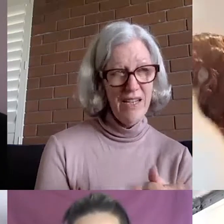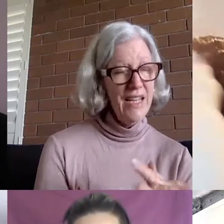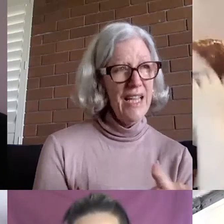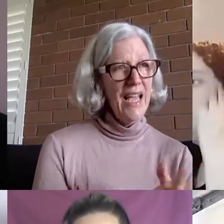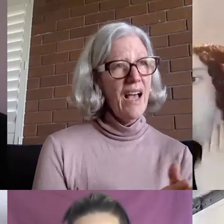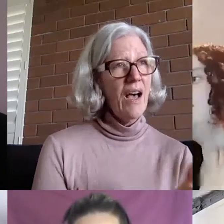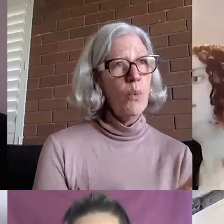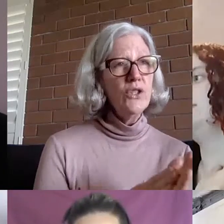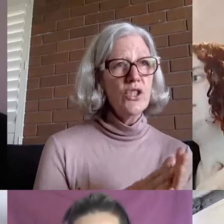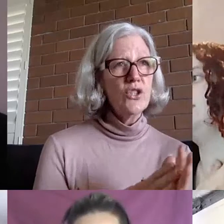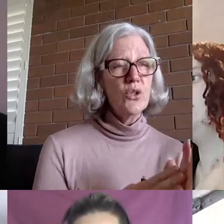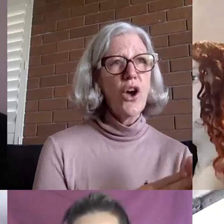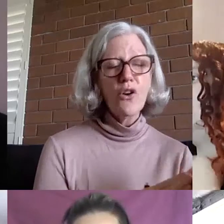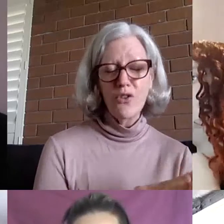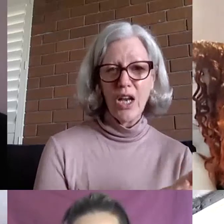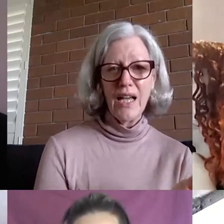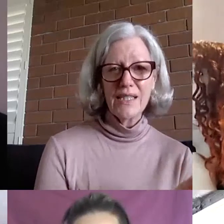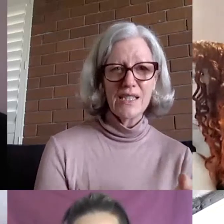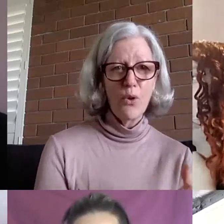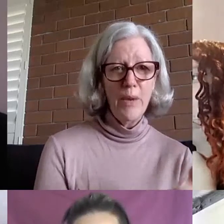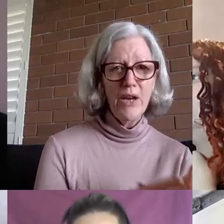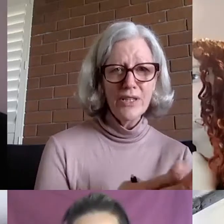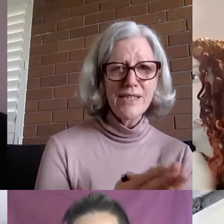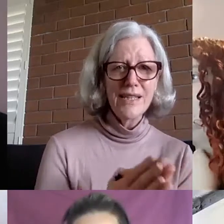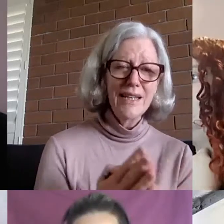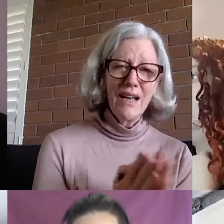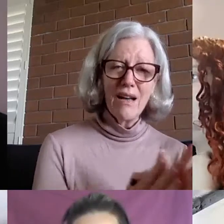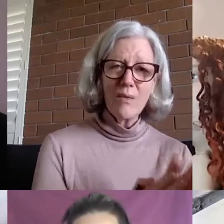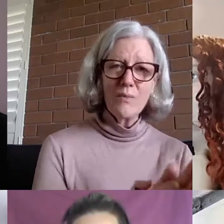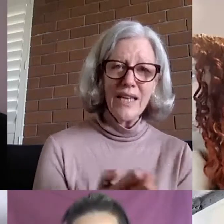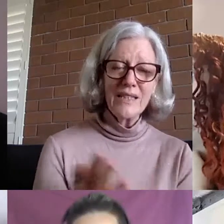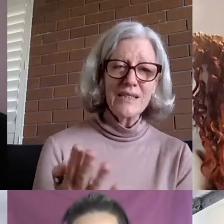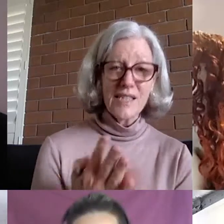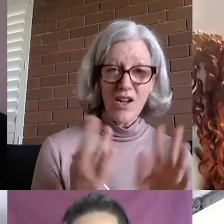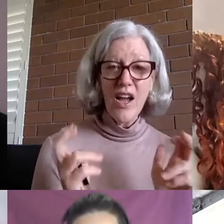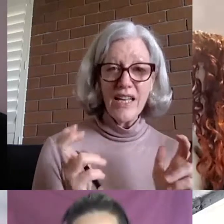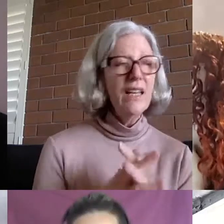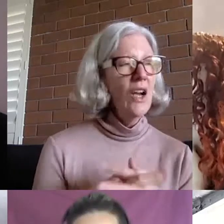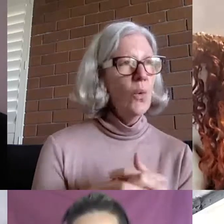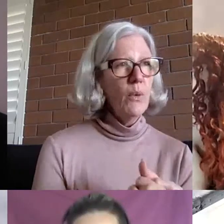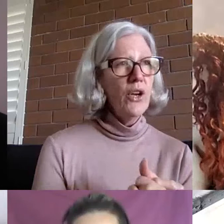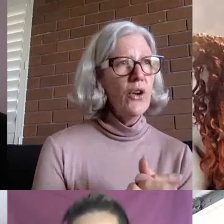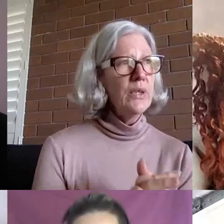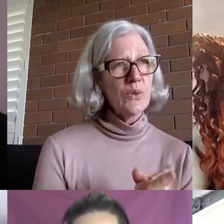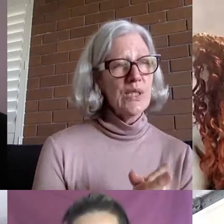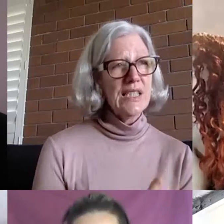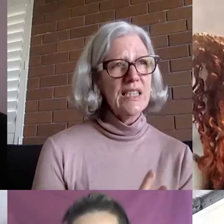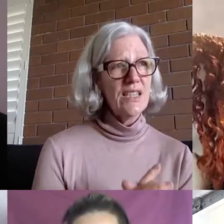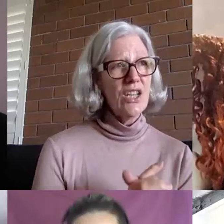'79. We used to do covert classes for parents in signing. There were no resources at that